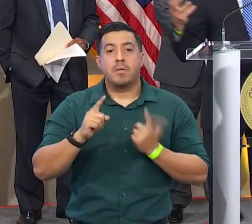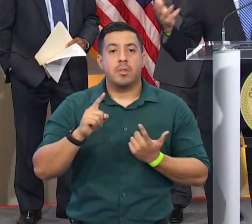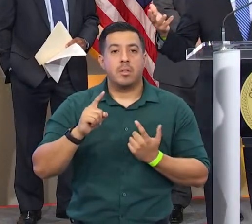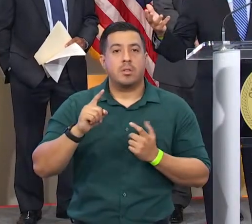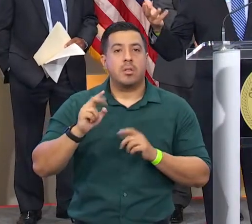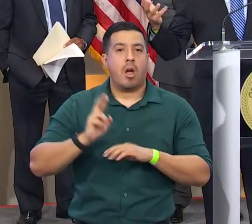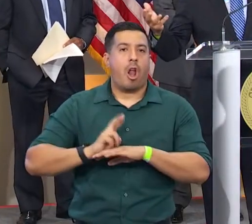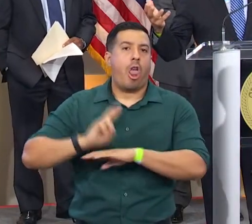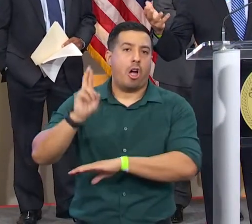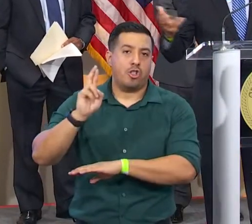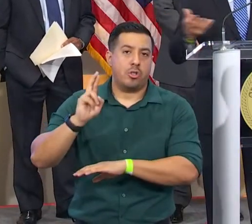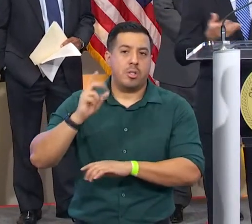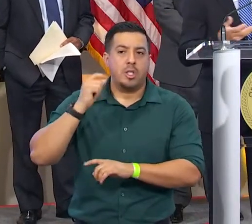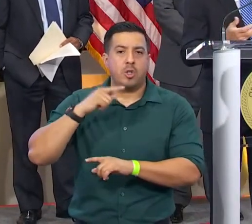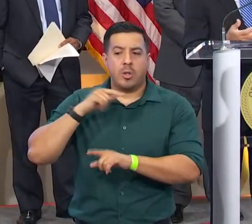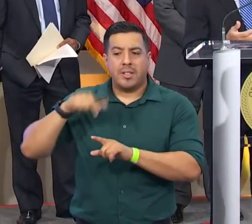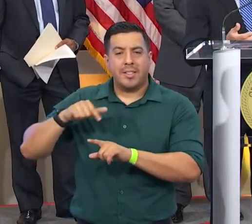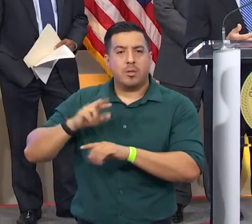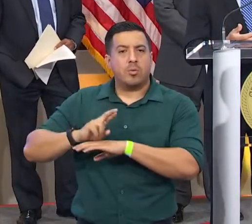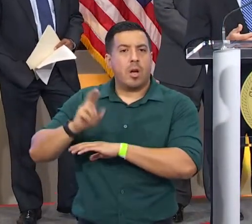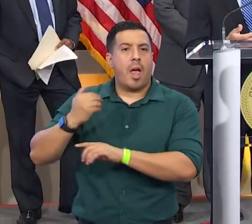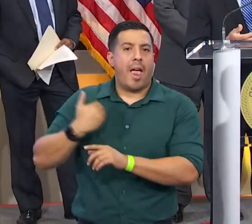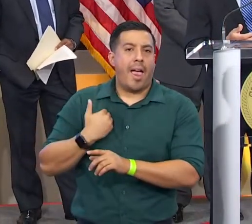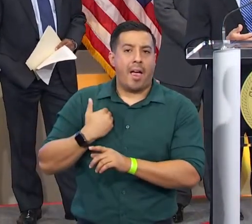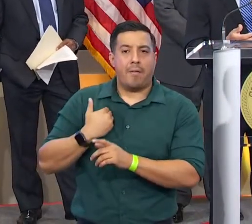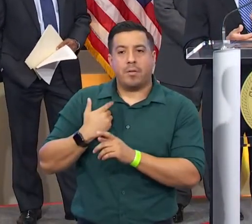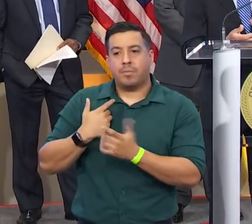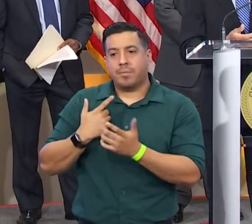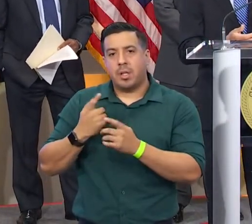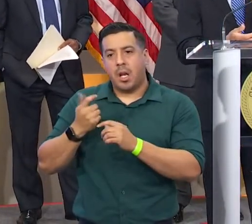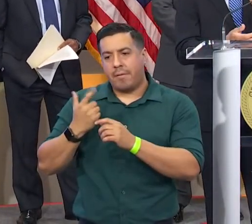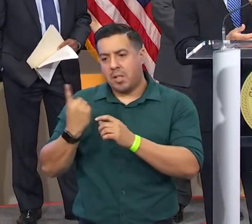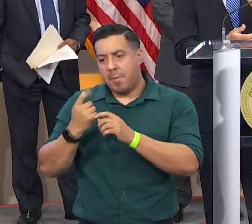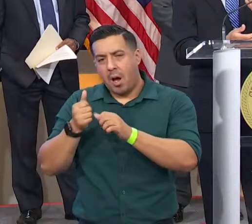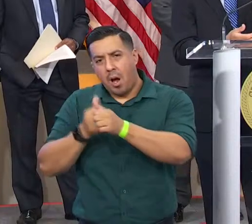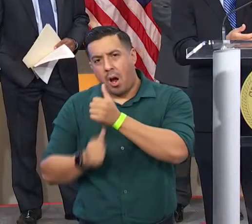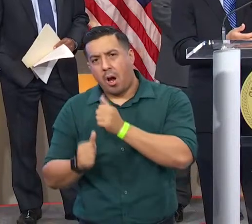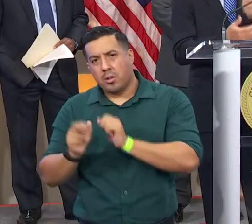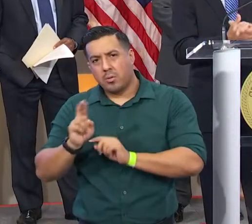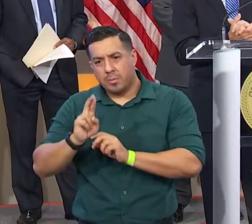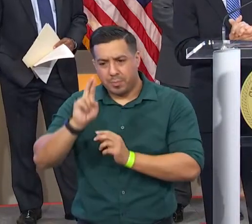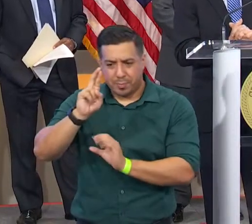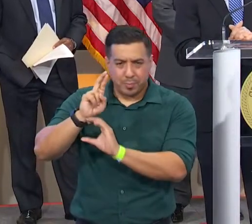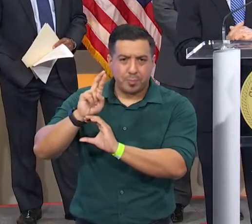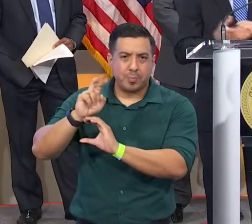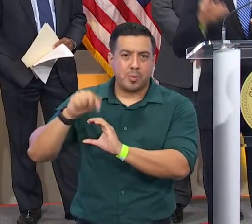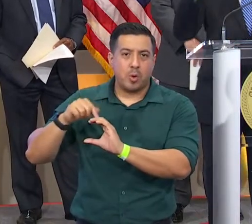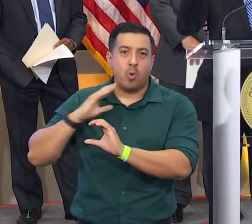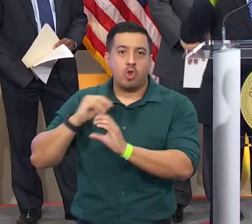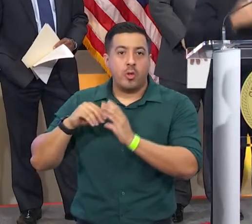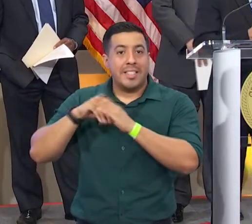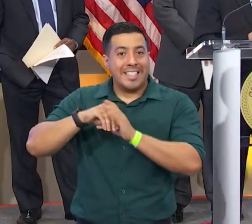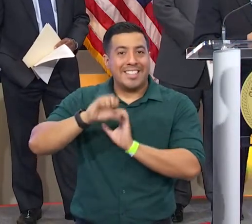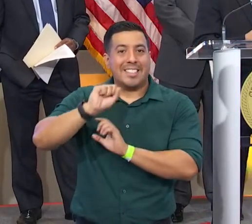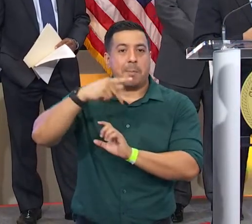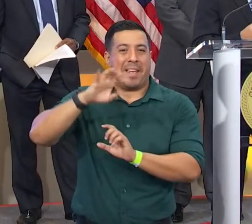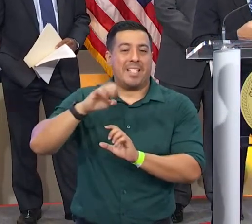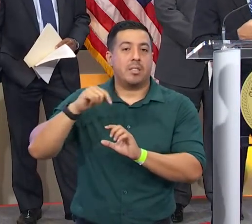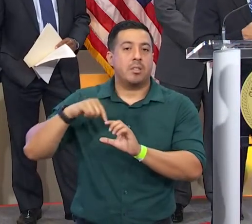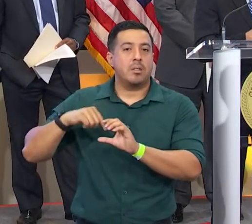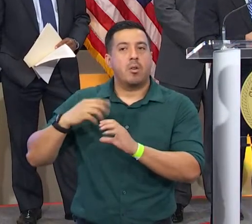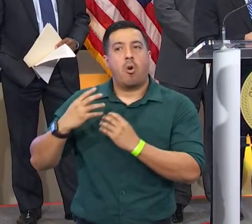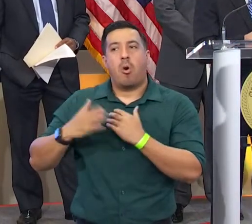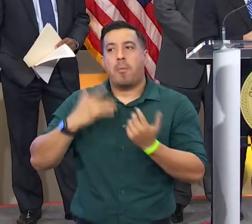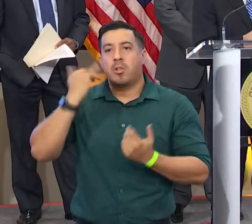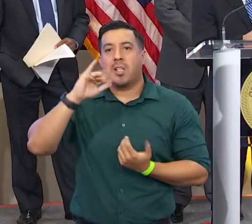approach. This is a carrier that has slung under it a spacecraft that will be going into space. It's taken up